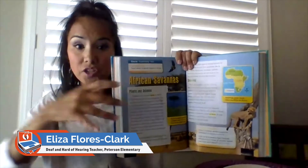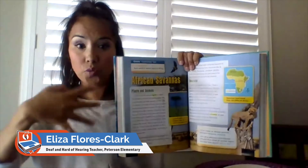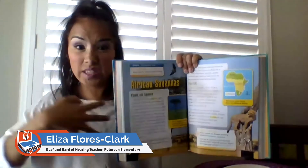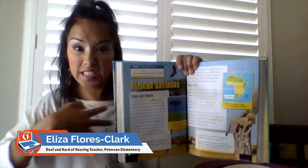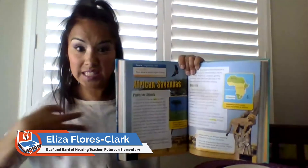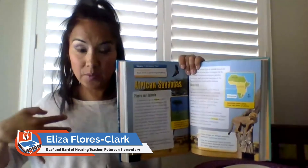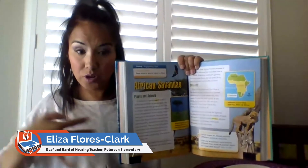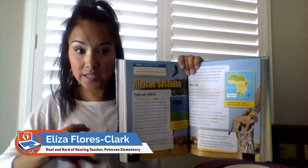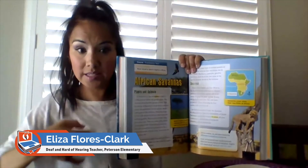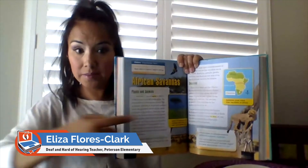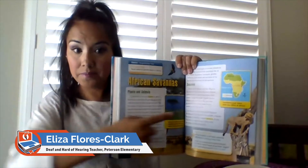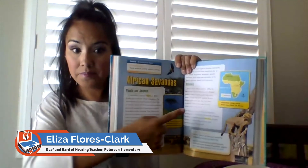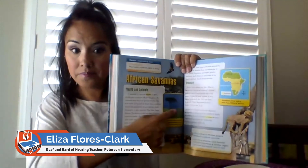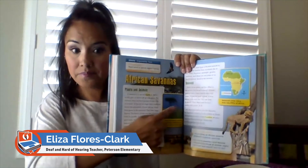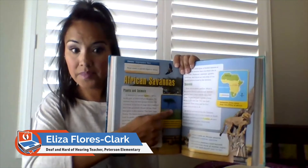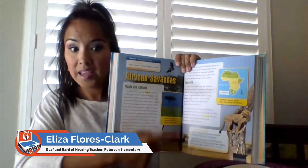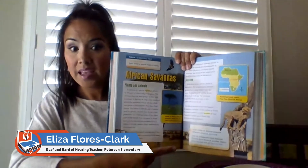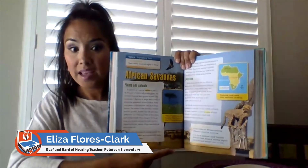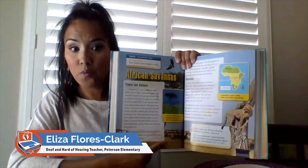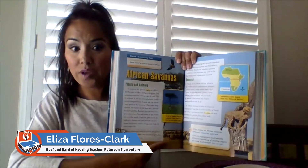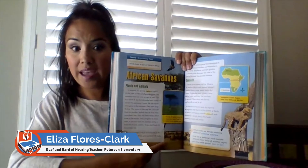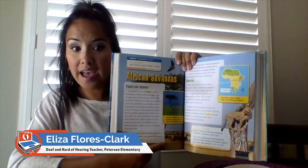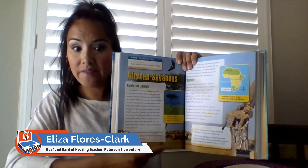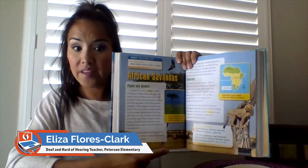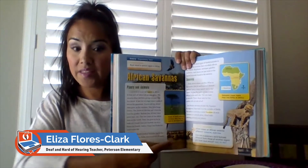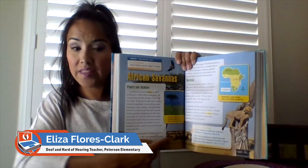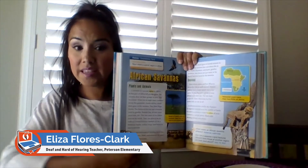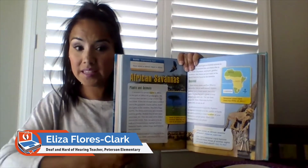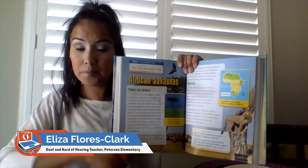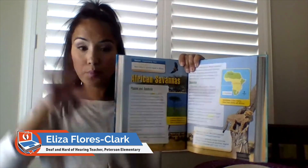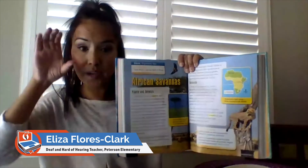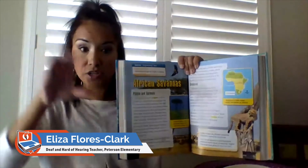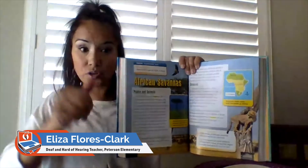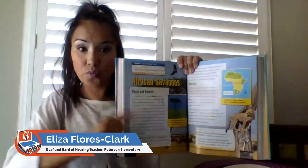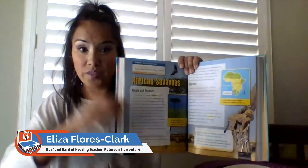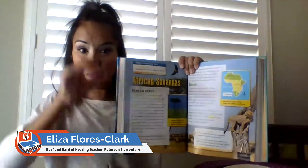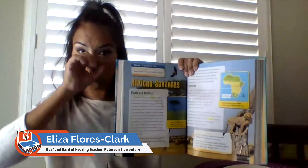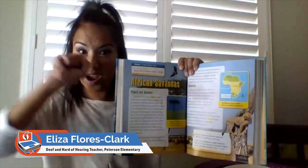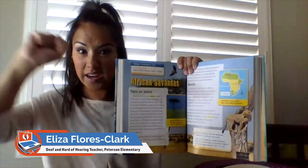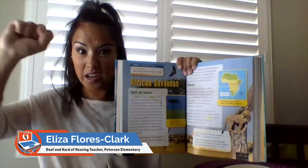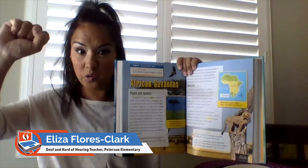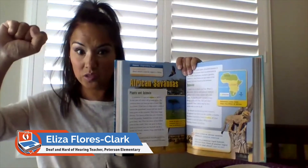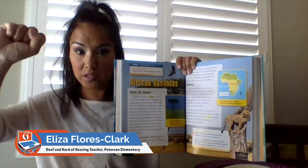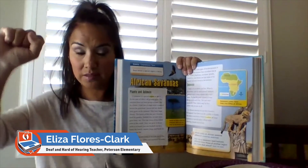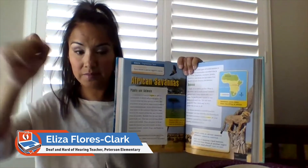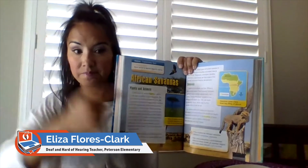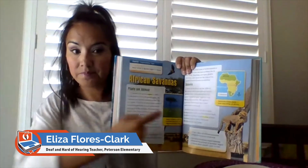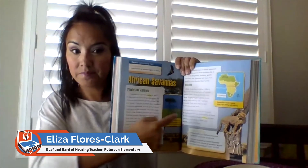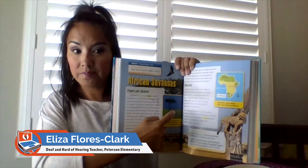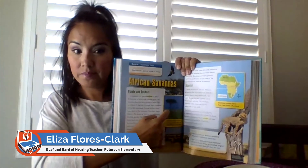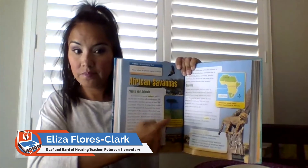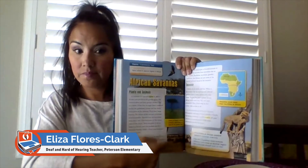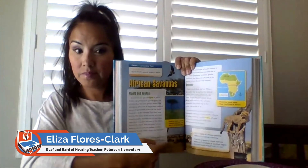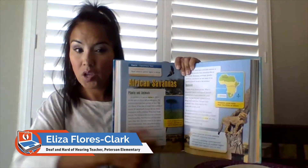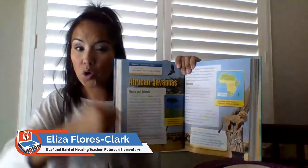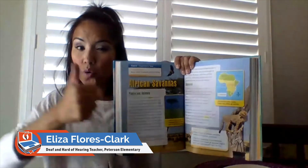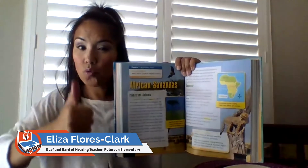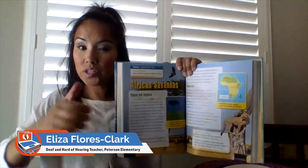The zebras and this picture with the rhinos. Which which one